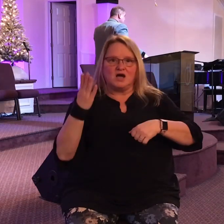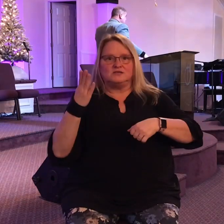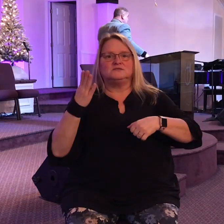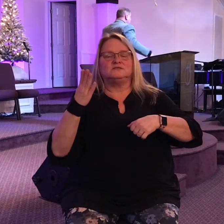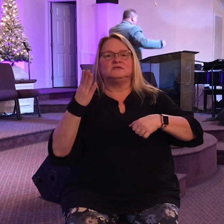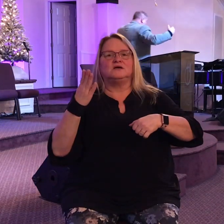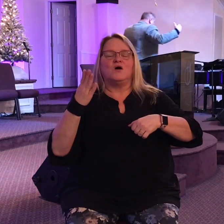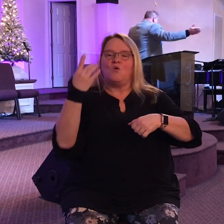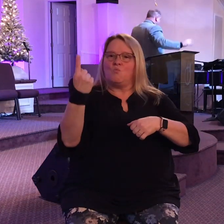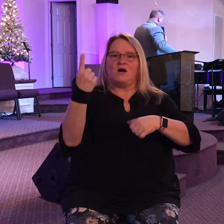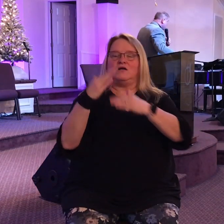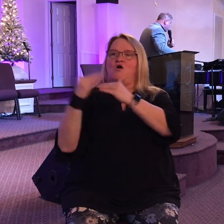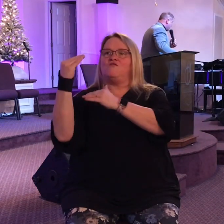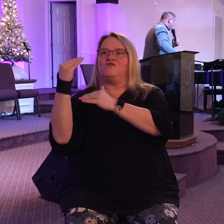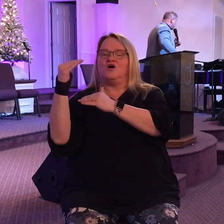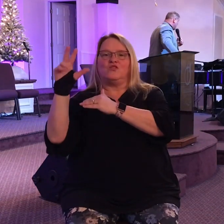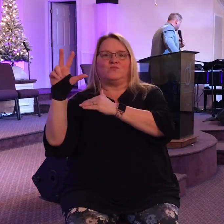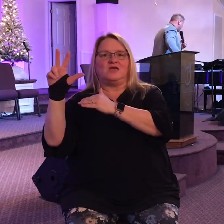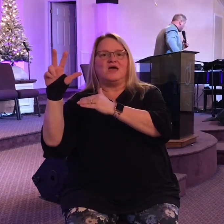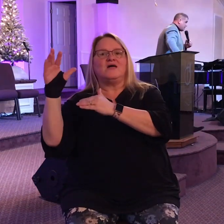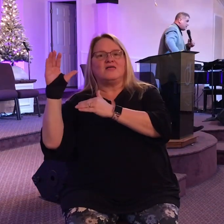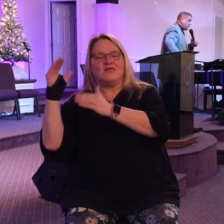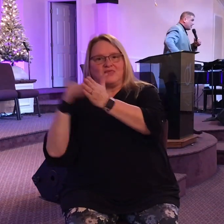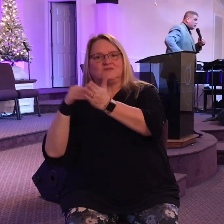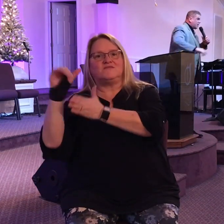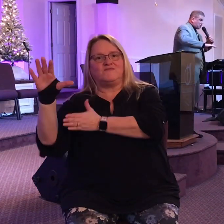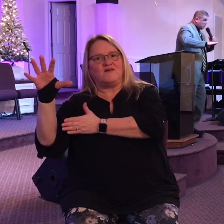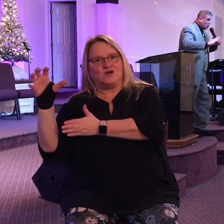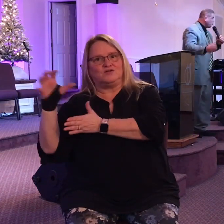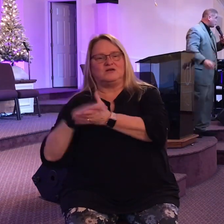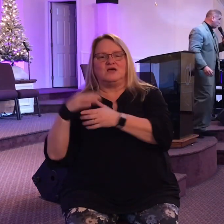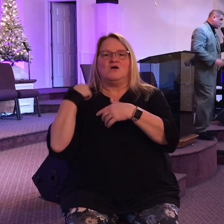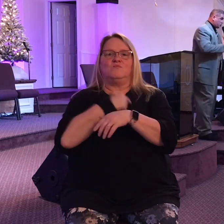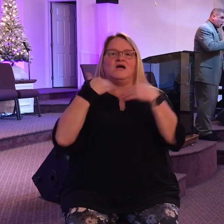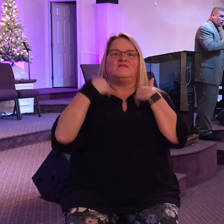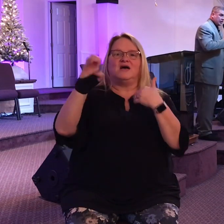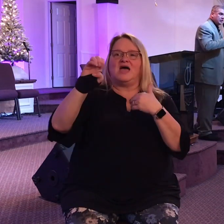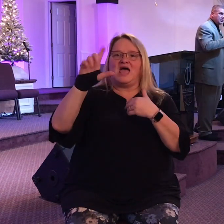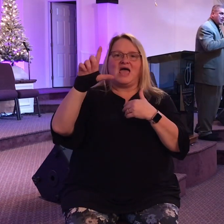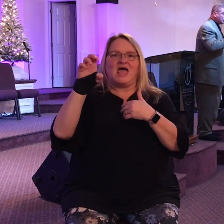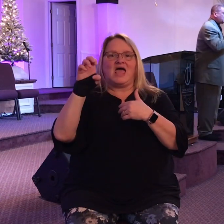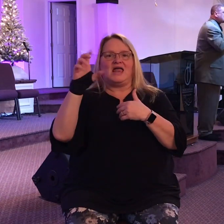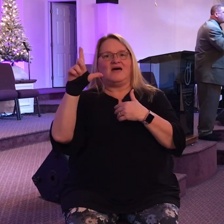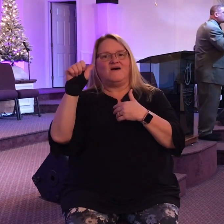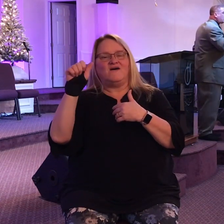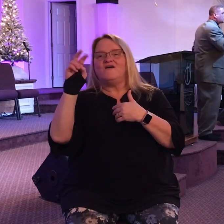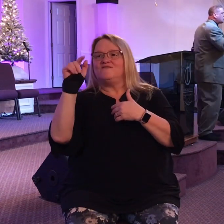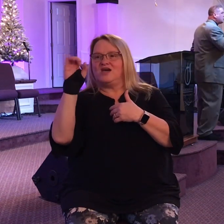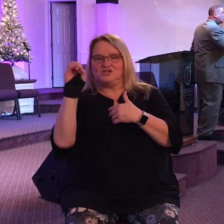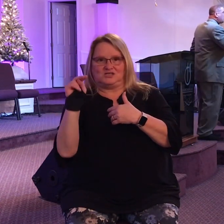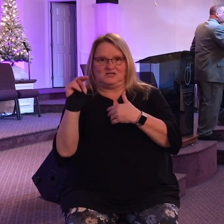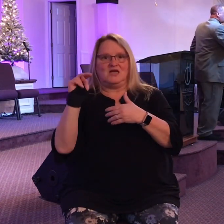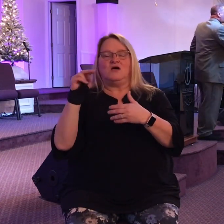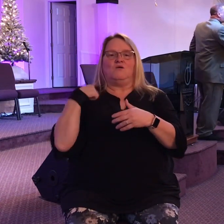3,500. You've got Elevation there with Stephen Furtick. You've got some huge churches in Charlotte. And she's having